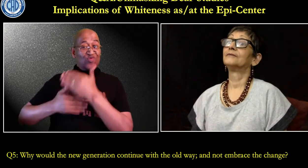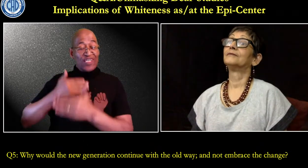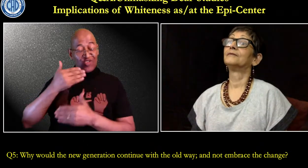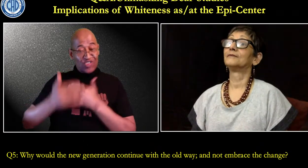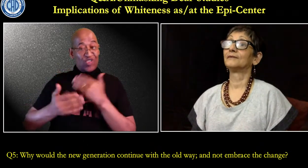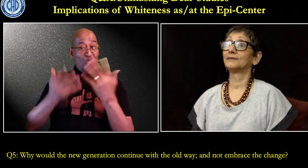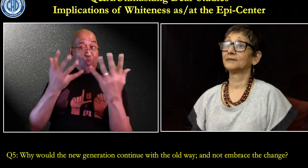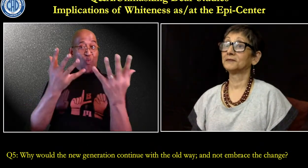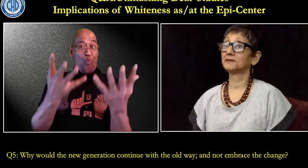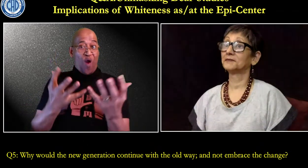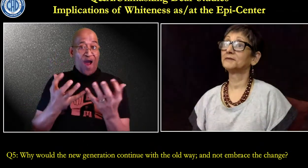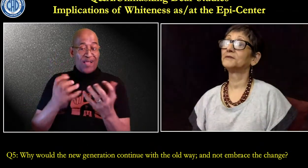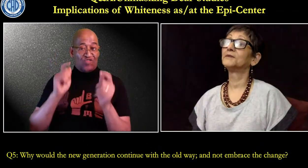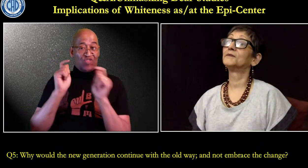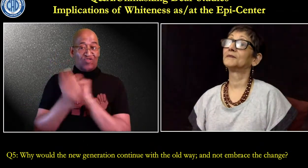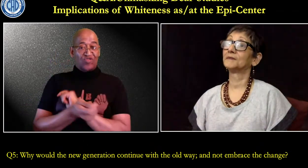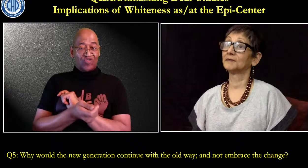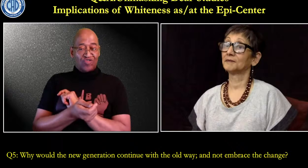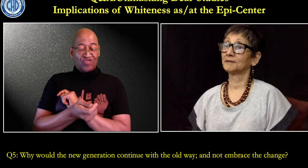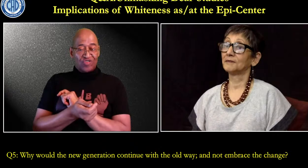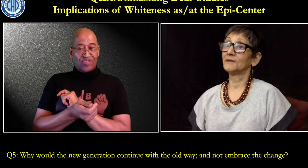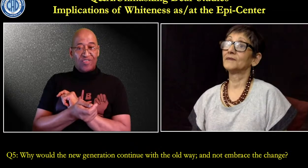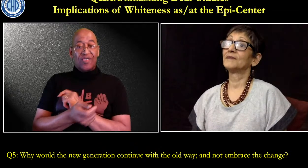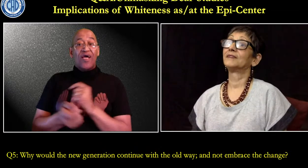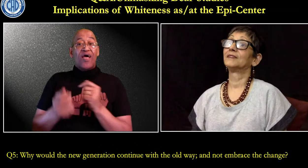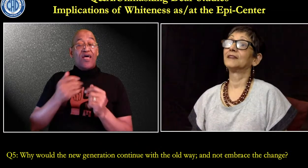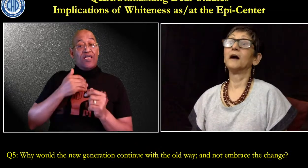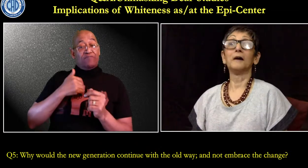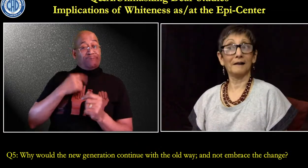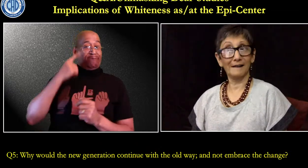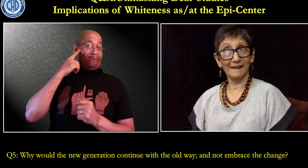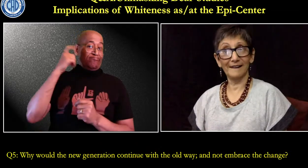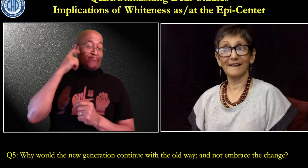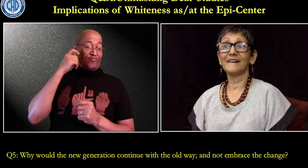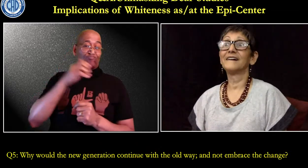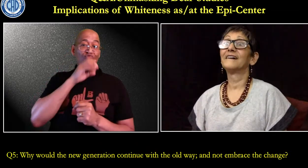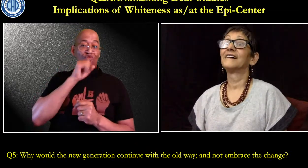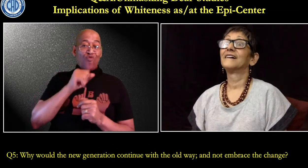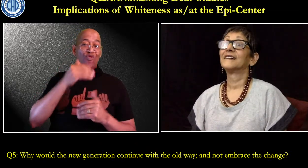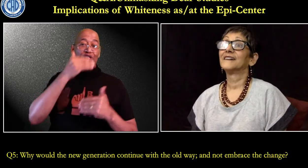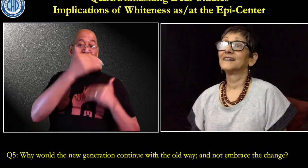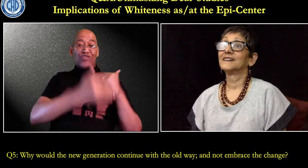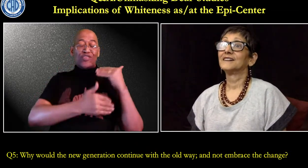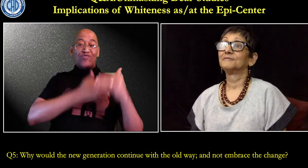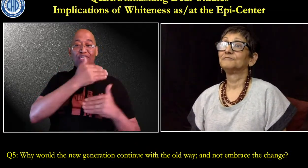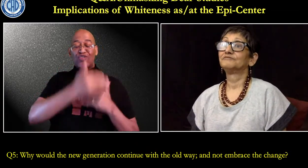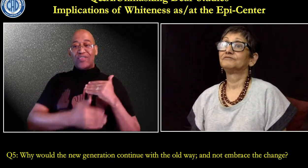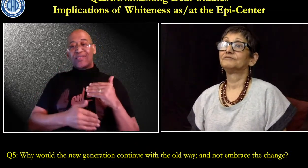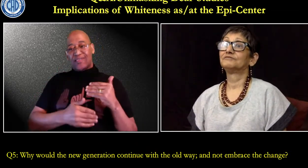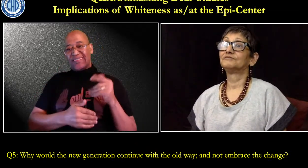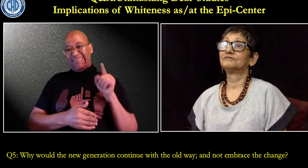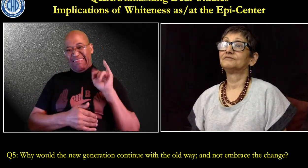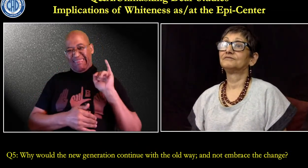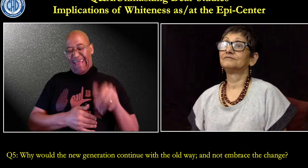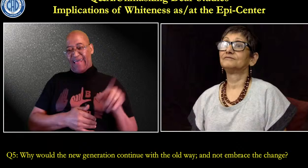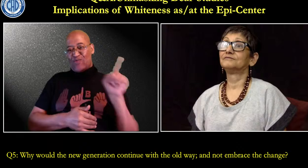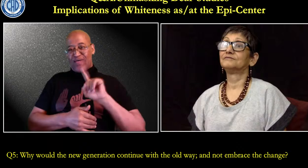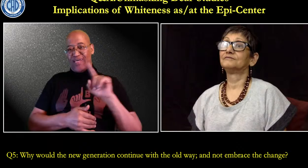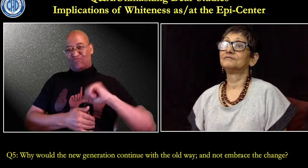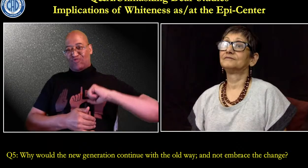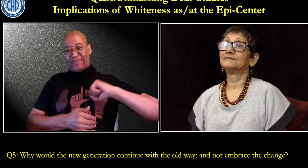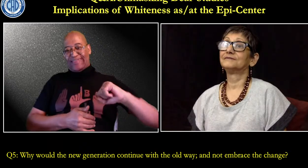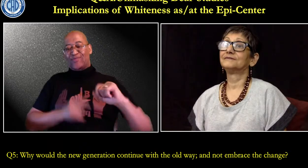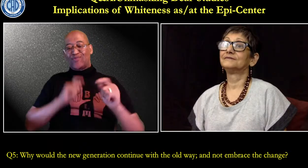They feel very confident, trustworthy. They want to make that change. But now